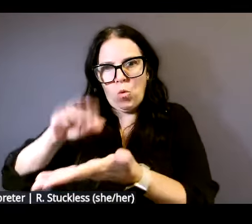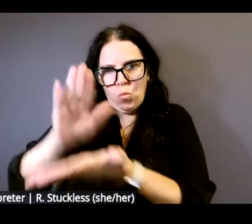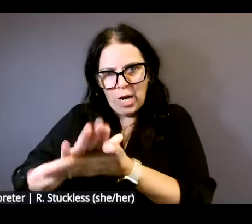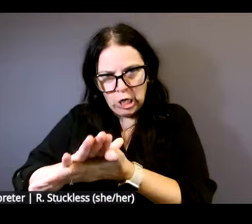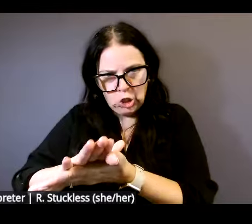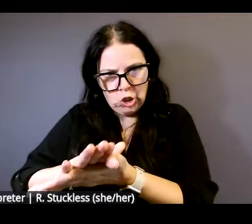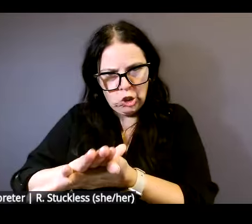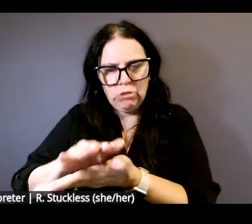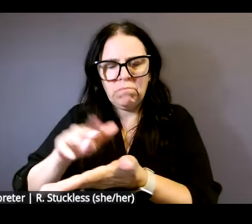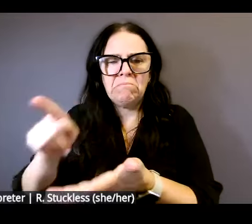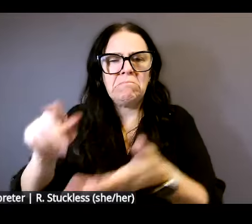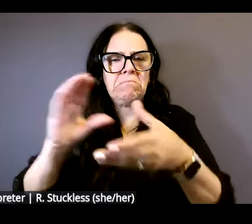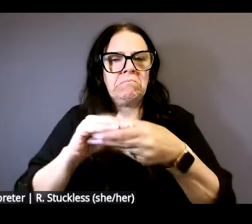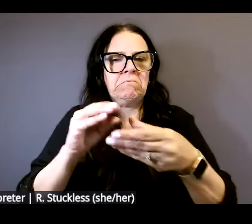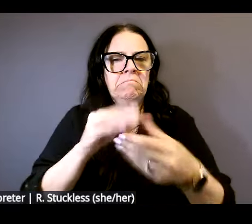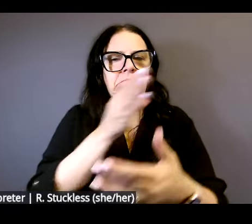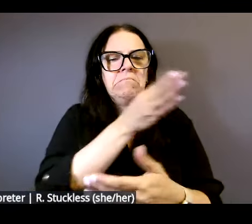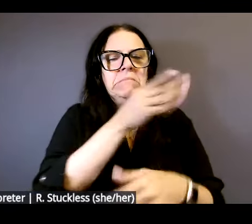standpoint?